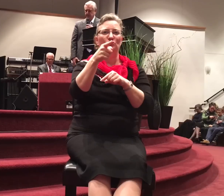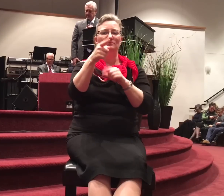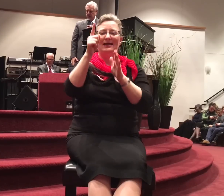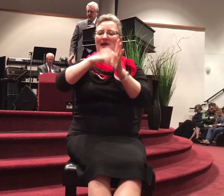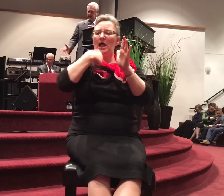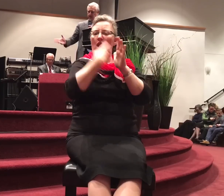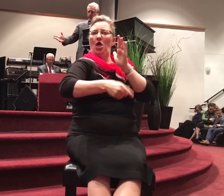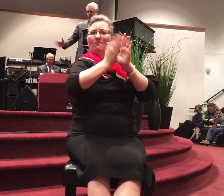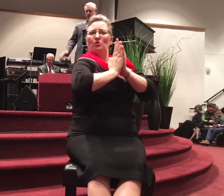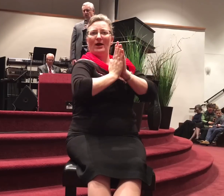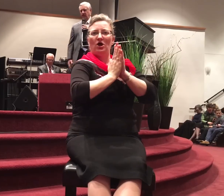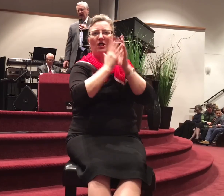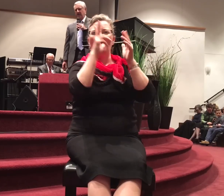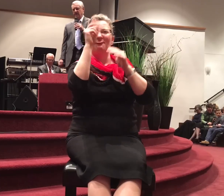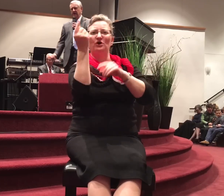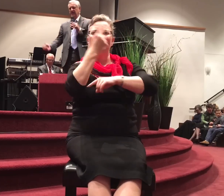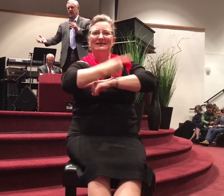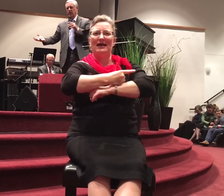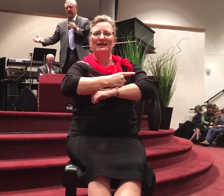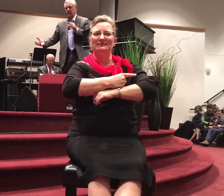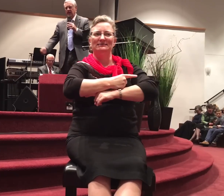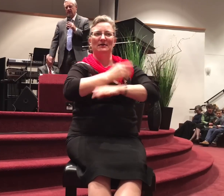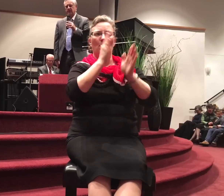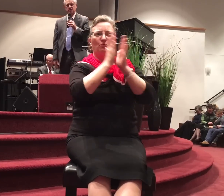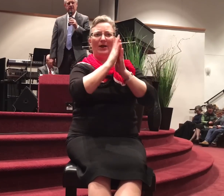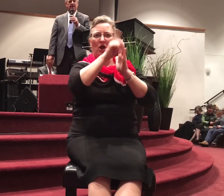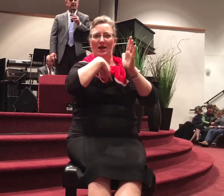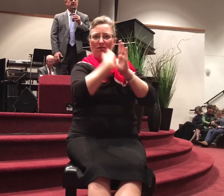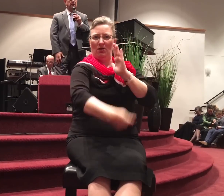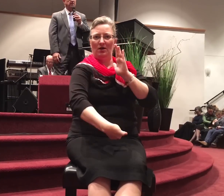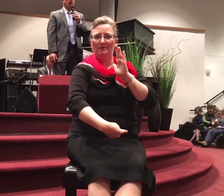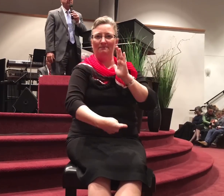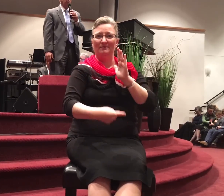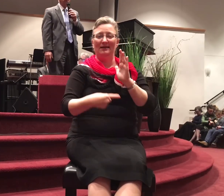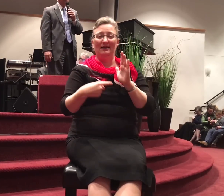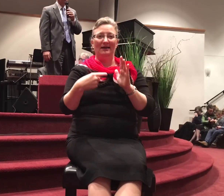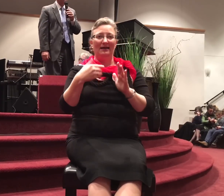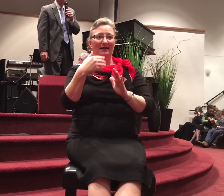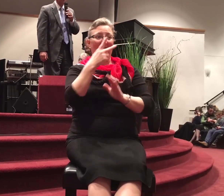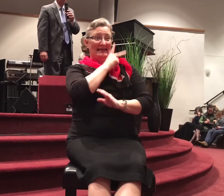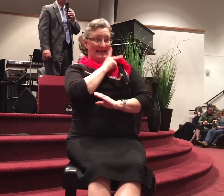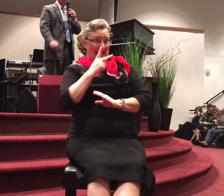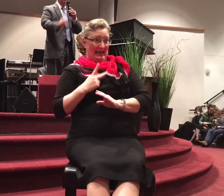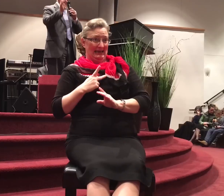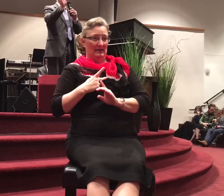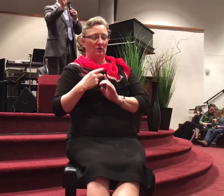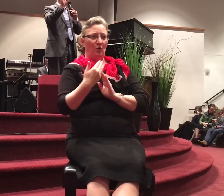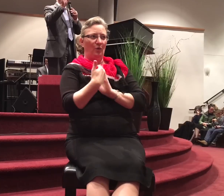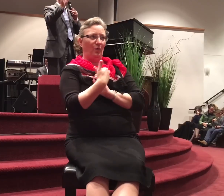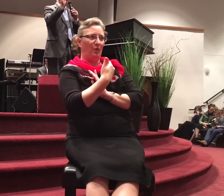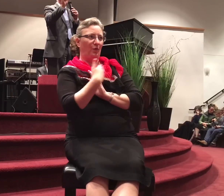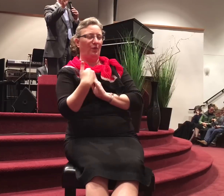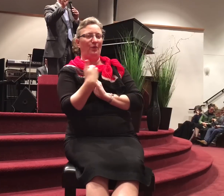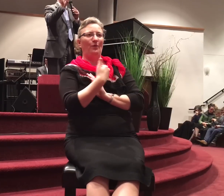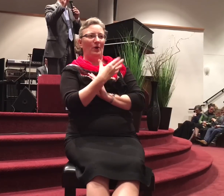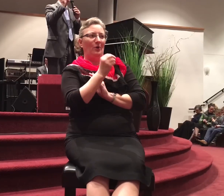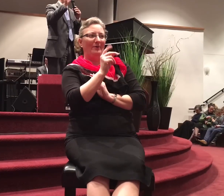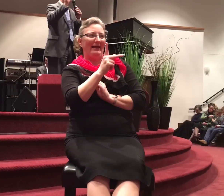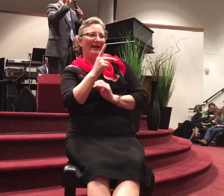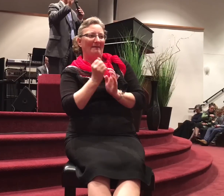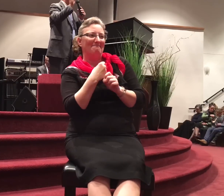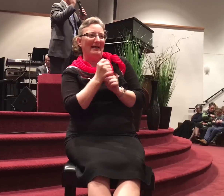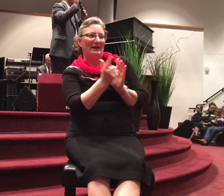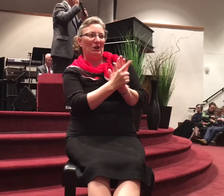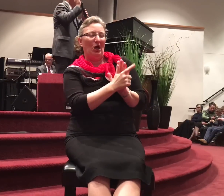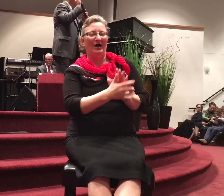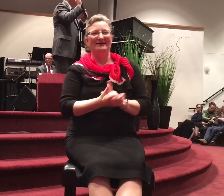days. The king was so flattered that he agreed without understanding the consequences. When Daniel got the news of the